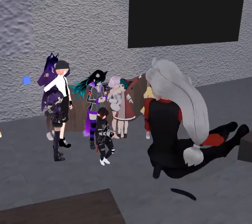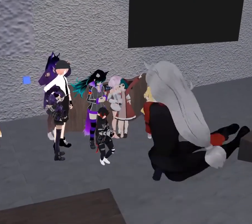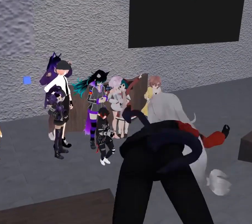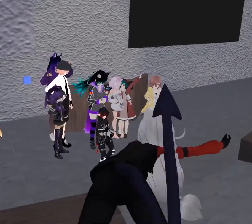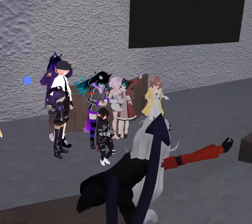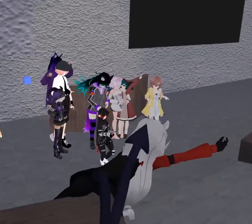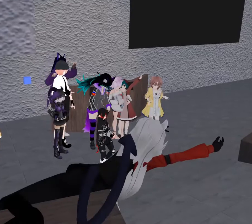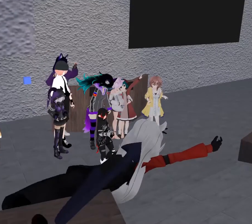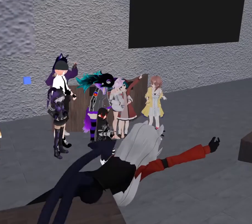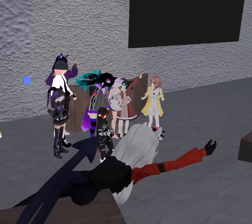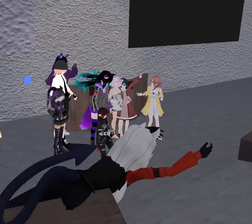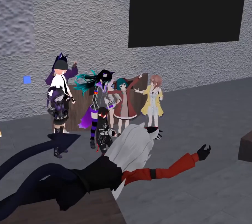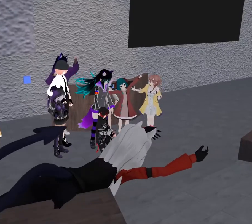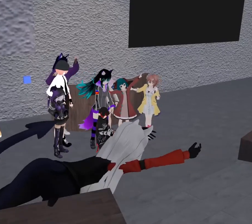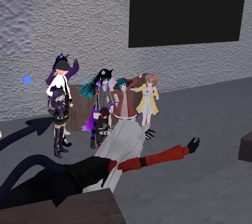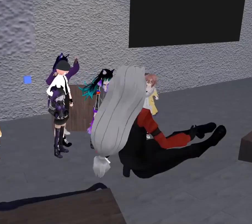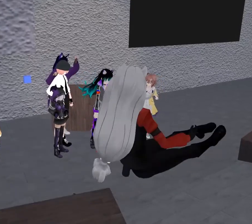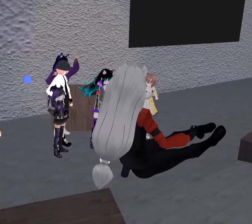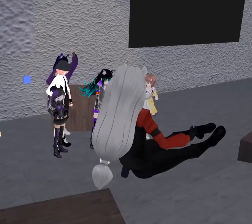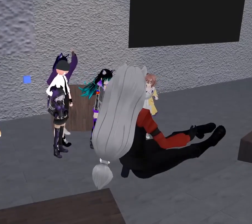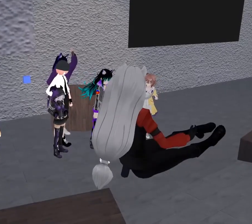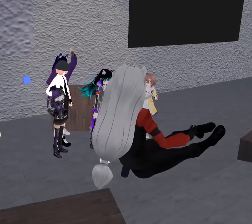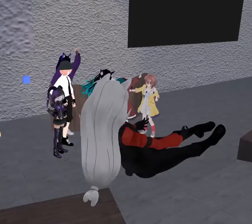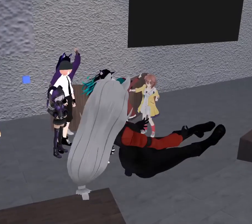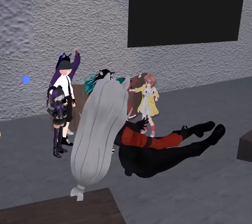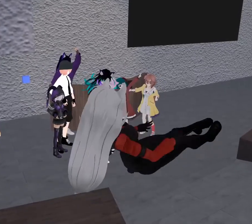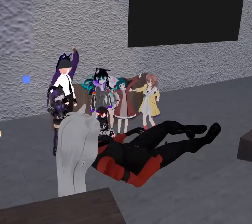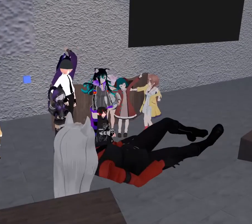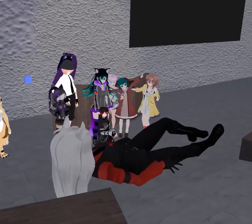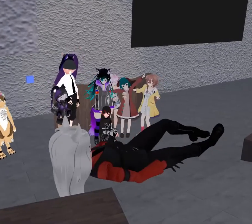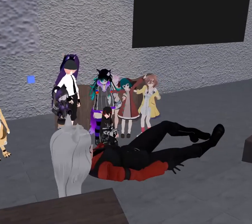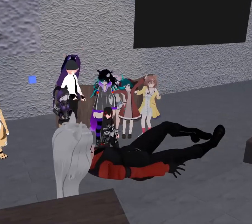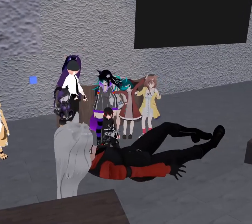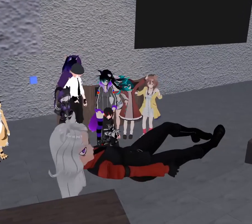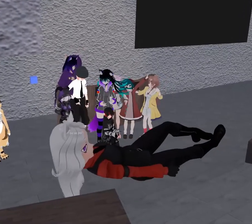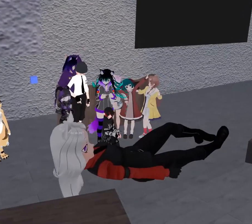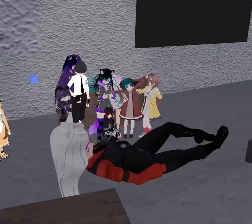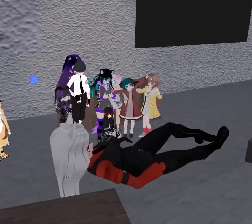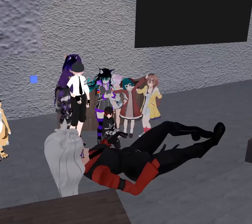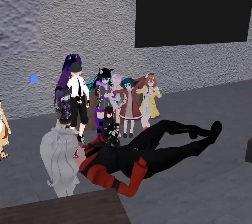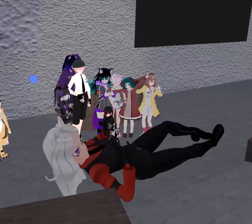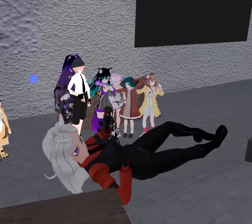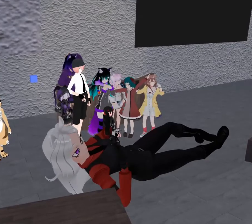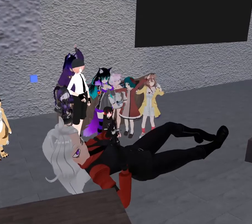You want to be on the ground for it? Whoa, whoa, whoa. Oh, okay, ready?